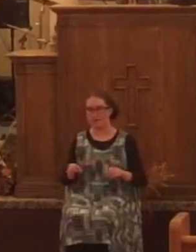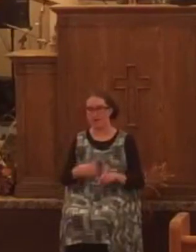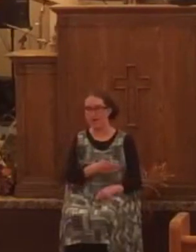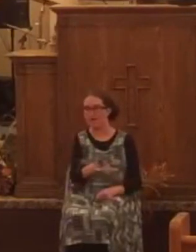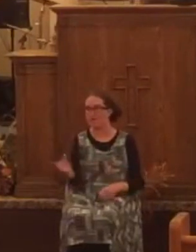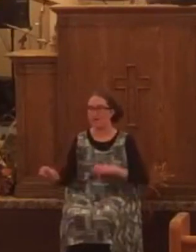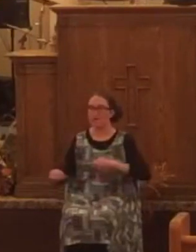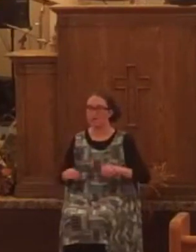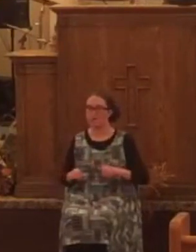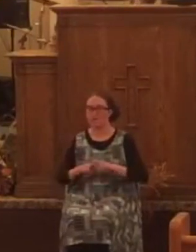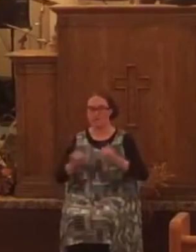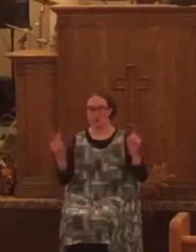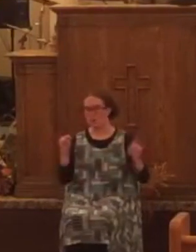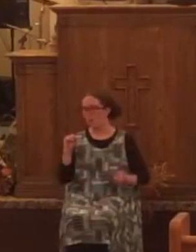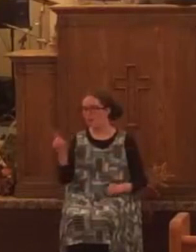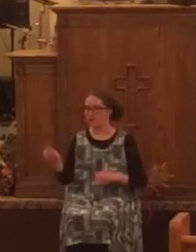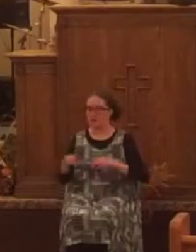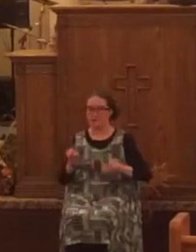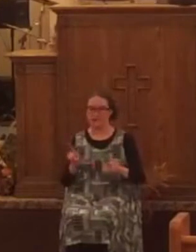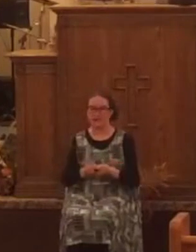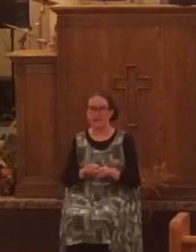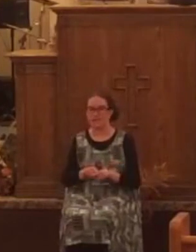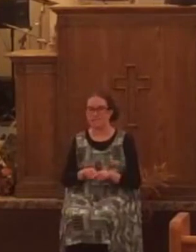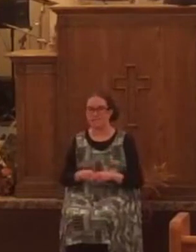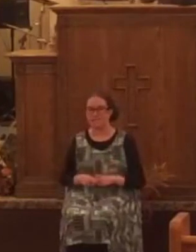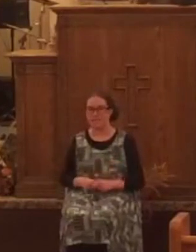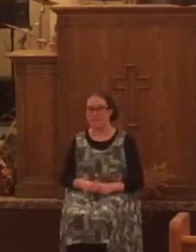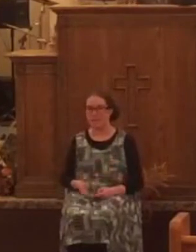Everybody doing something different. Nobody.